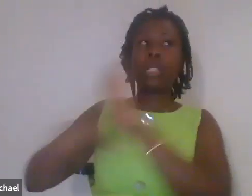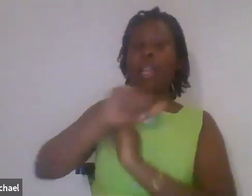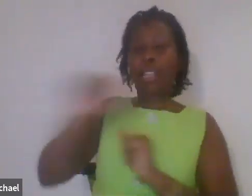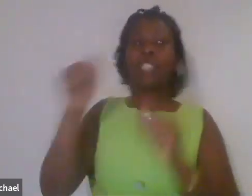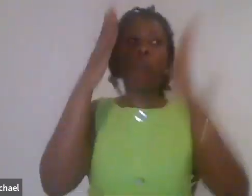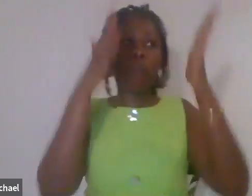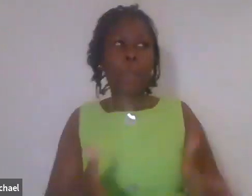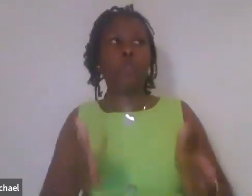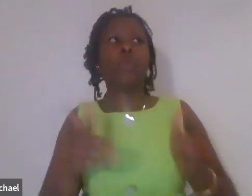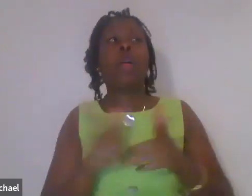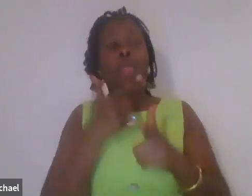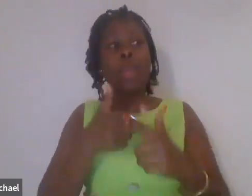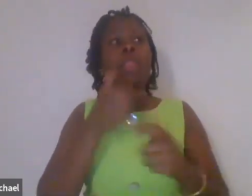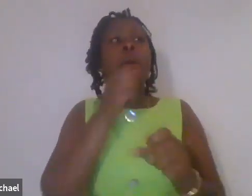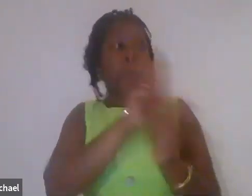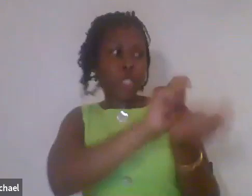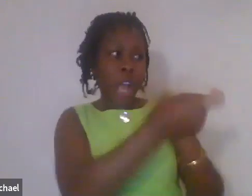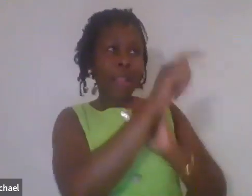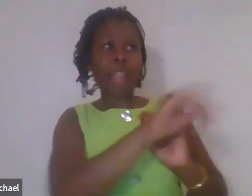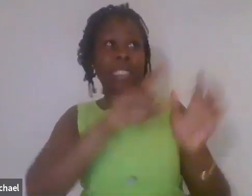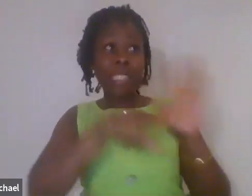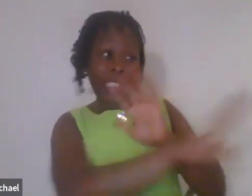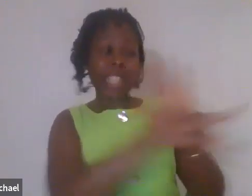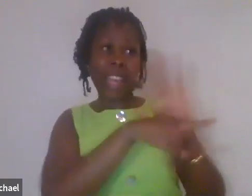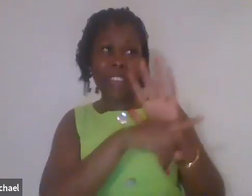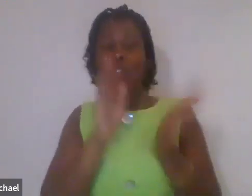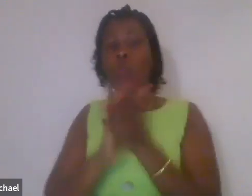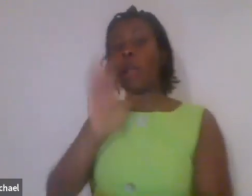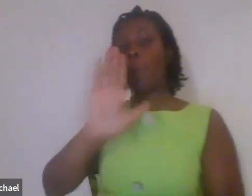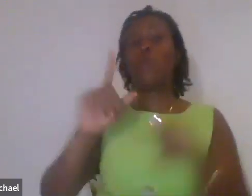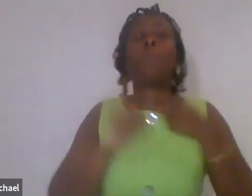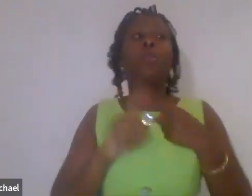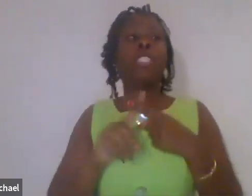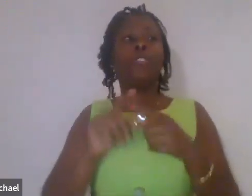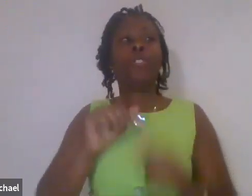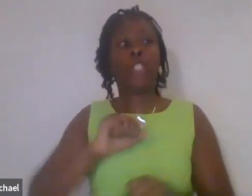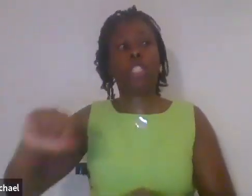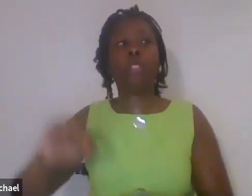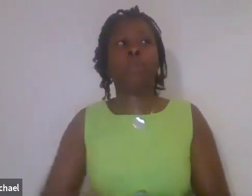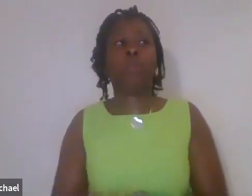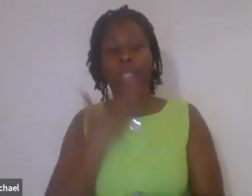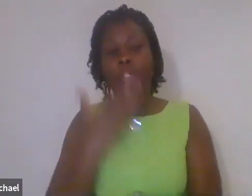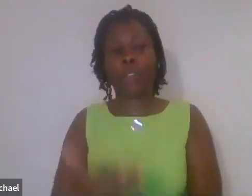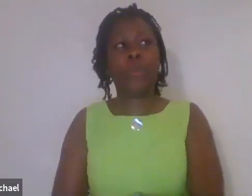side of your opponent. Change the negative to become your positive. Thank